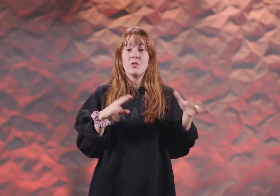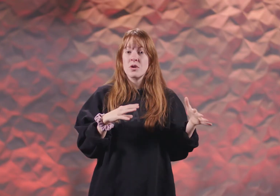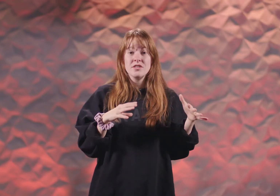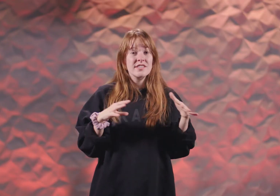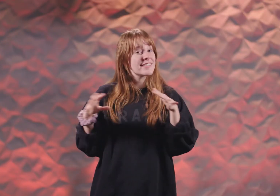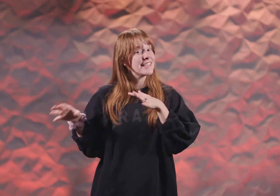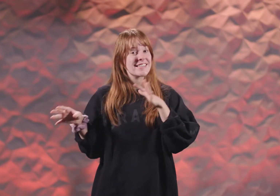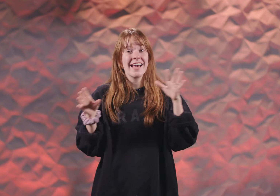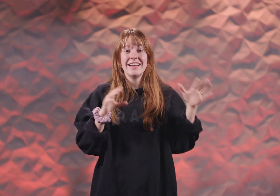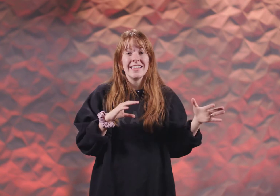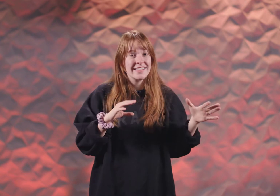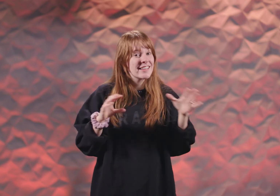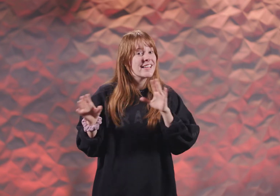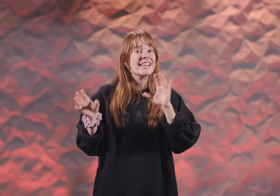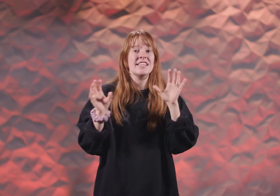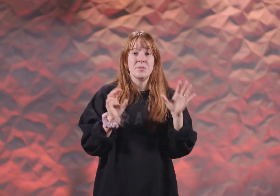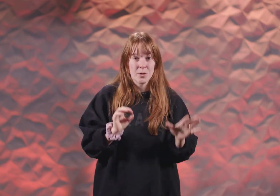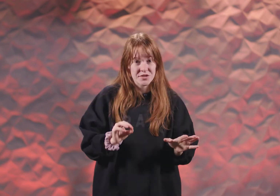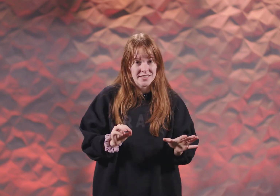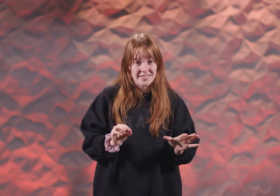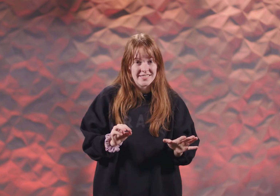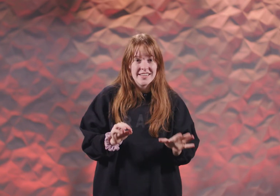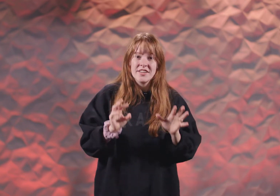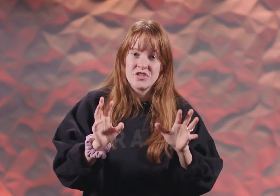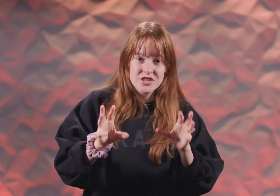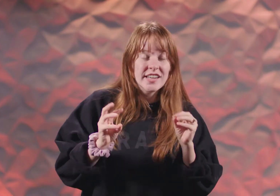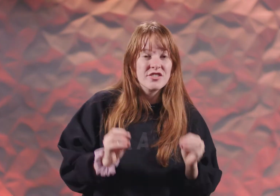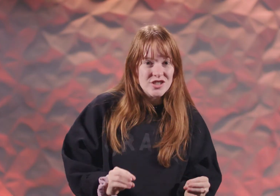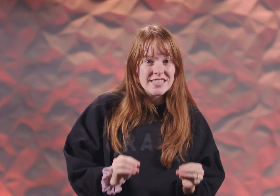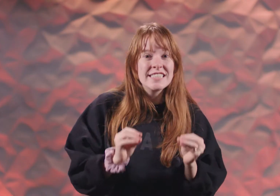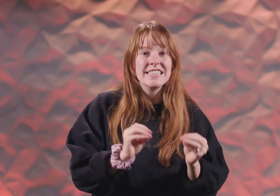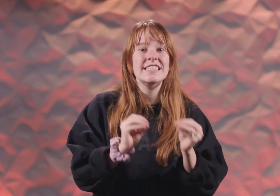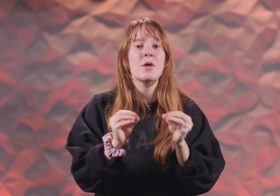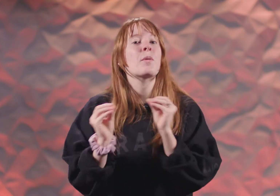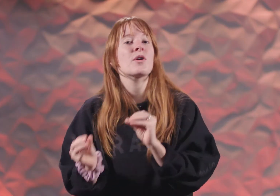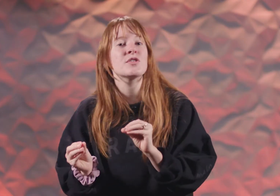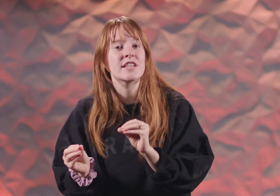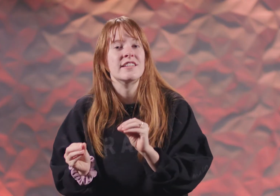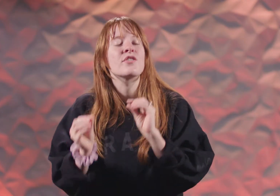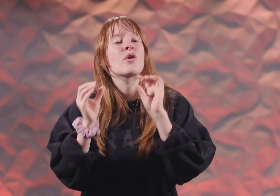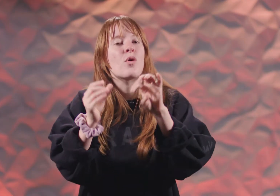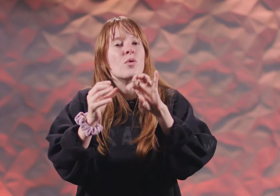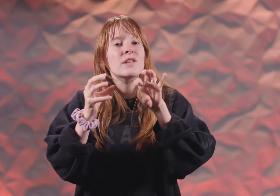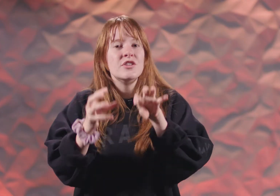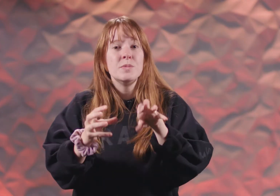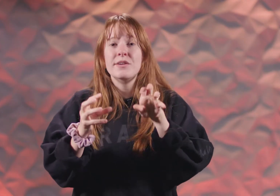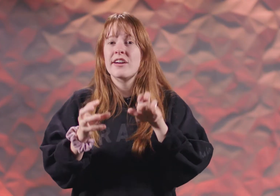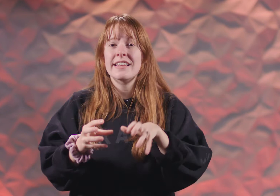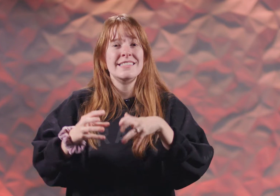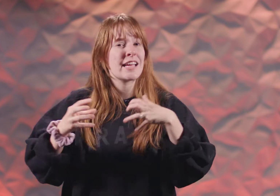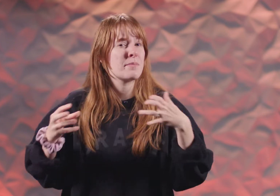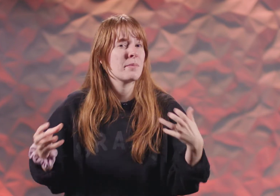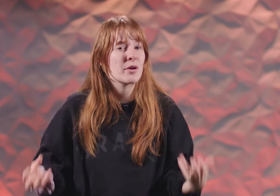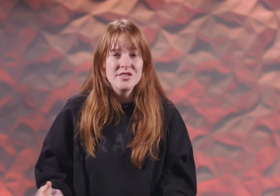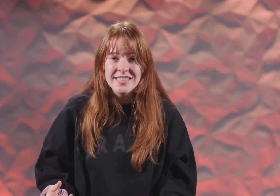force. He's not an it. He's a person. Just like Jesus is a person, the Holy Spirit is a person.